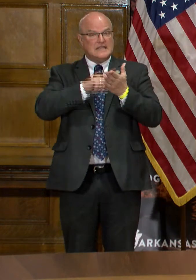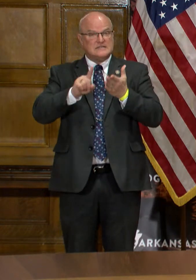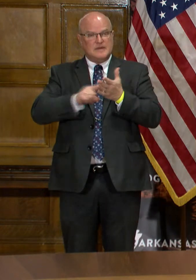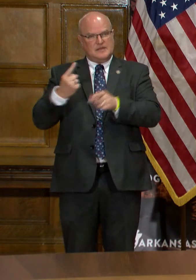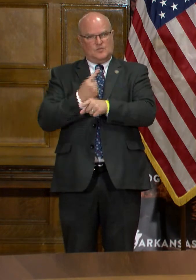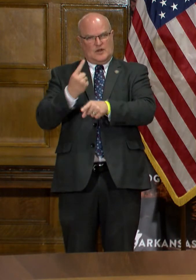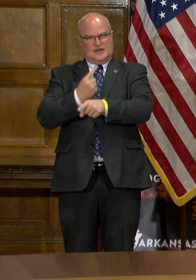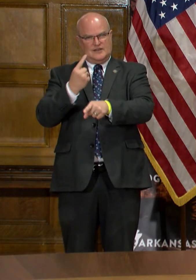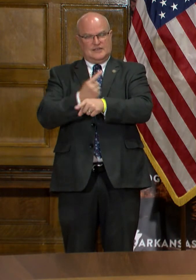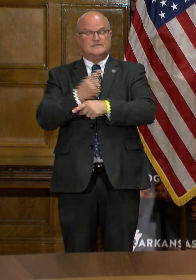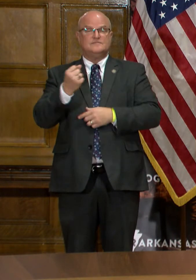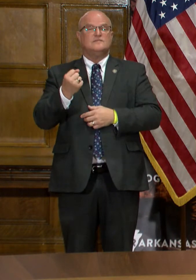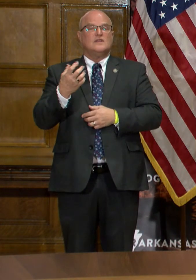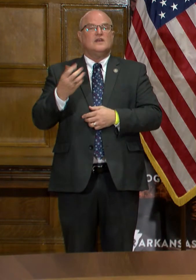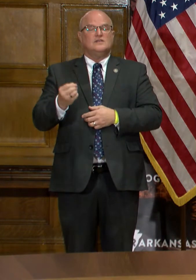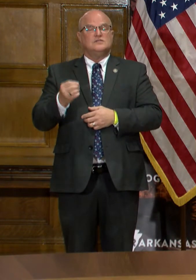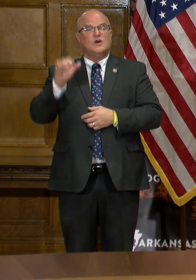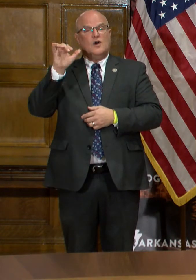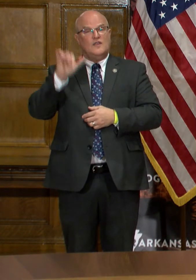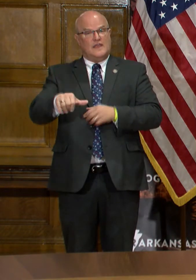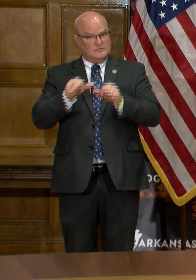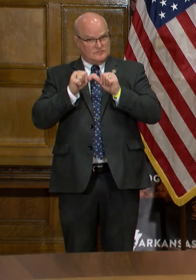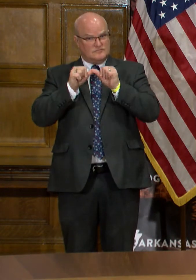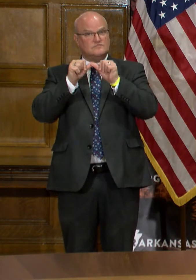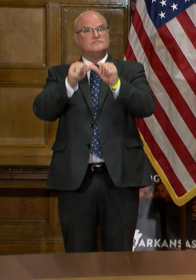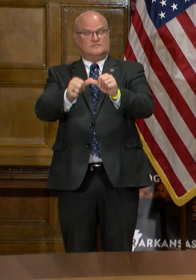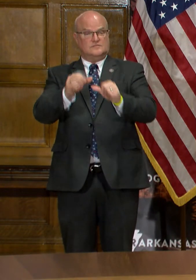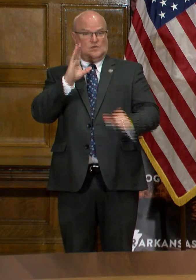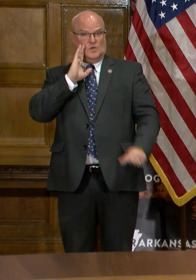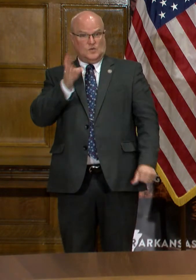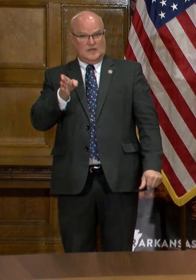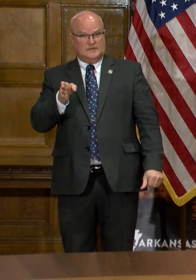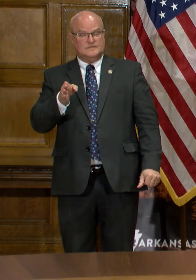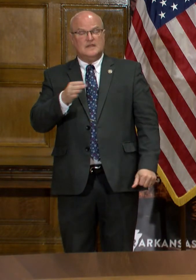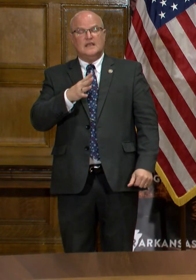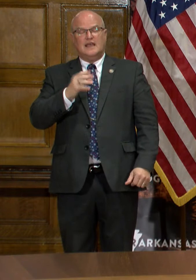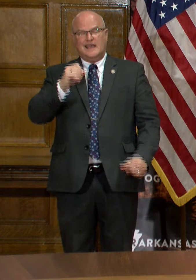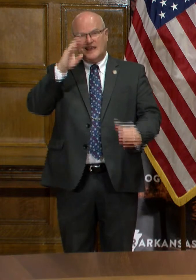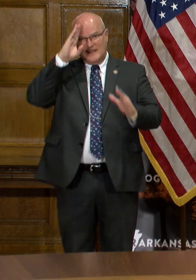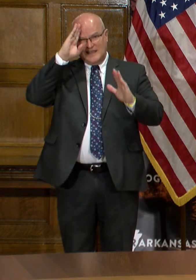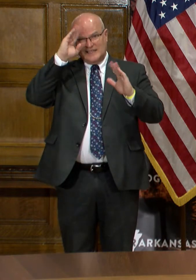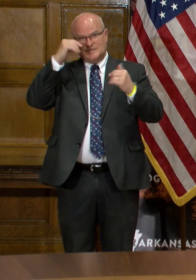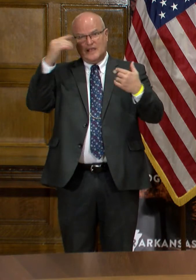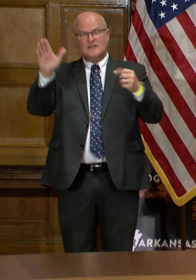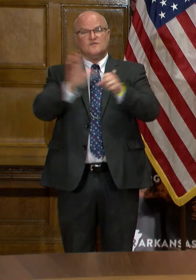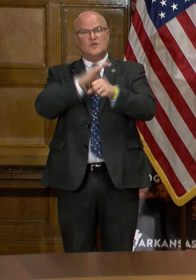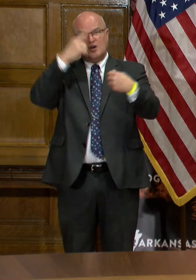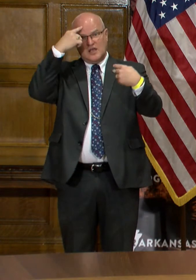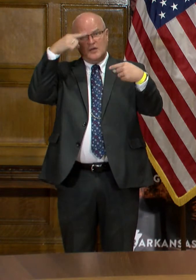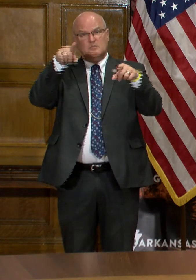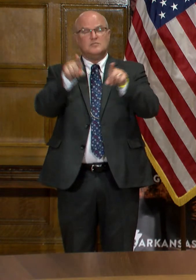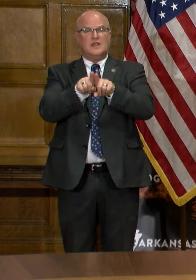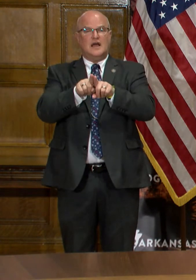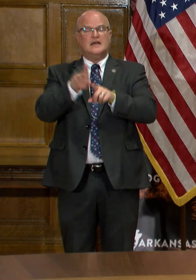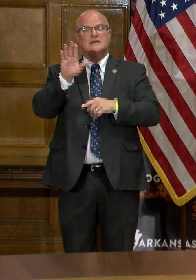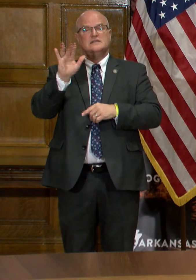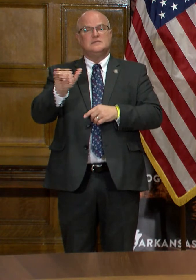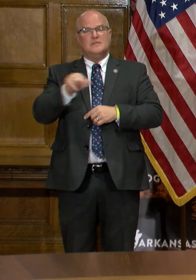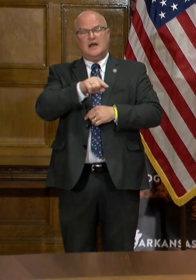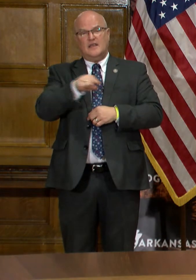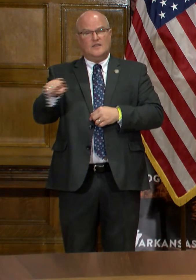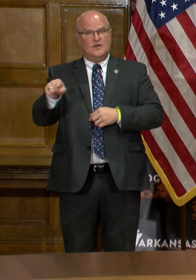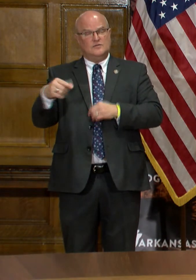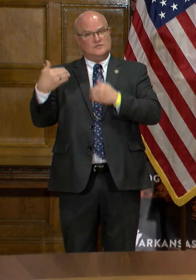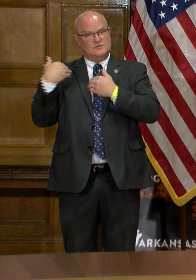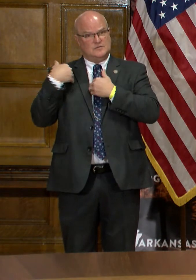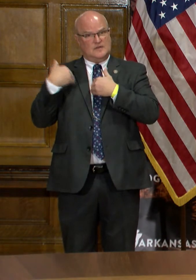them regularly. And so that will continue, and we expect a full compliance by those that